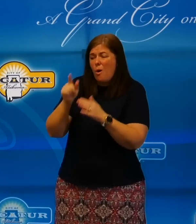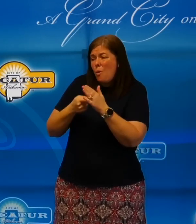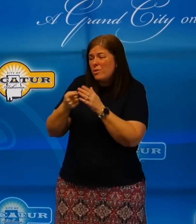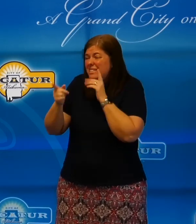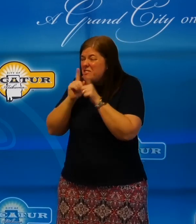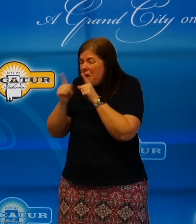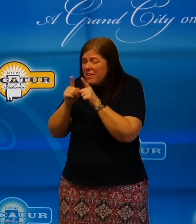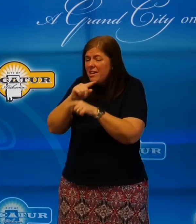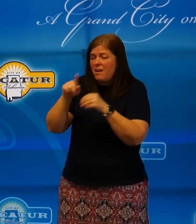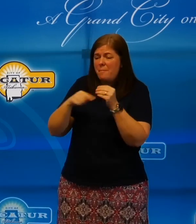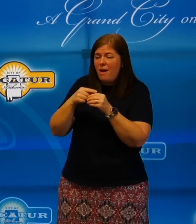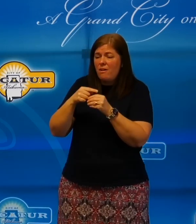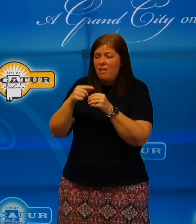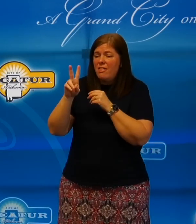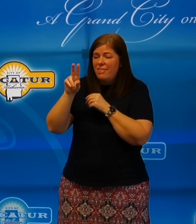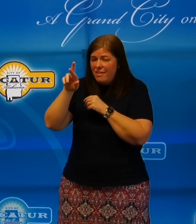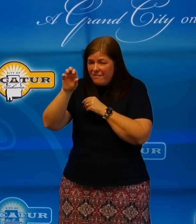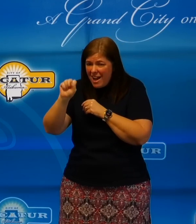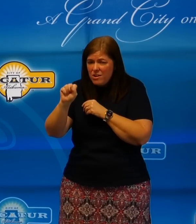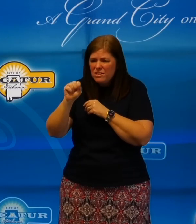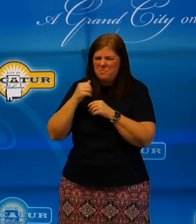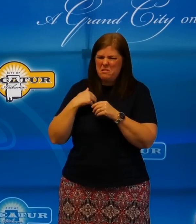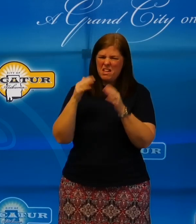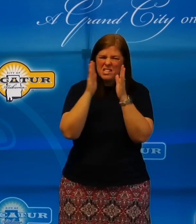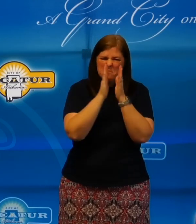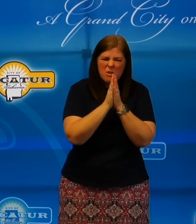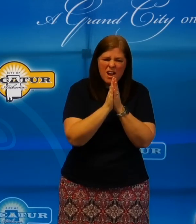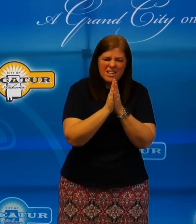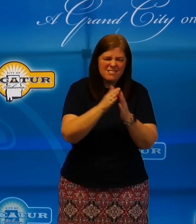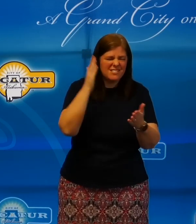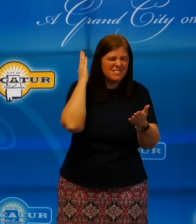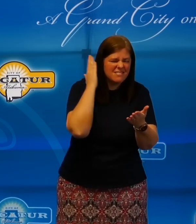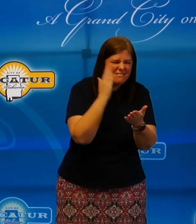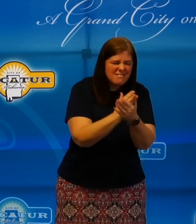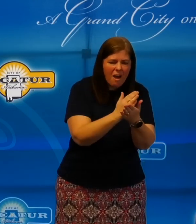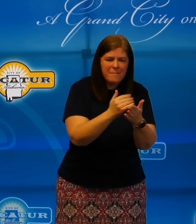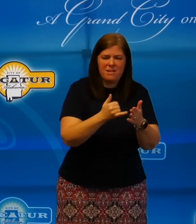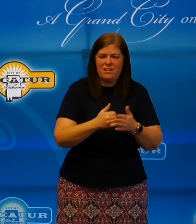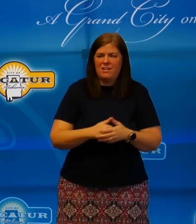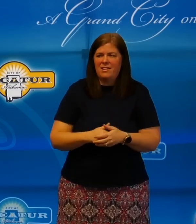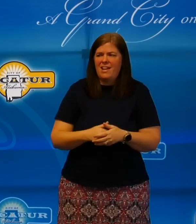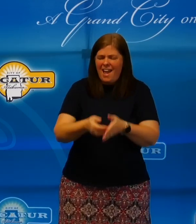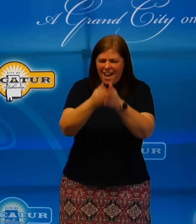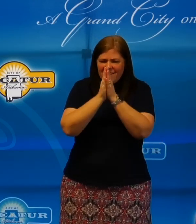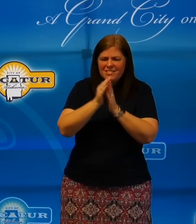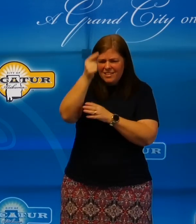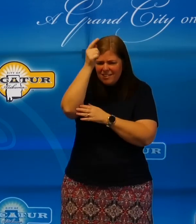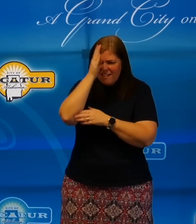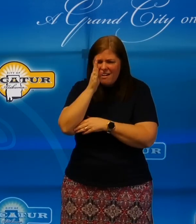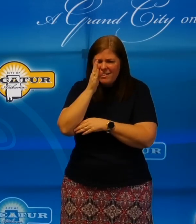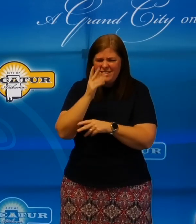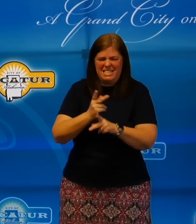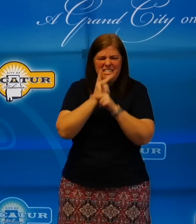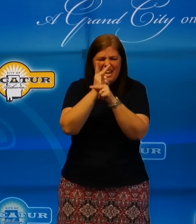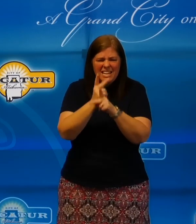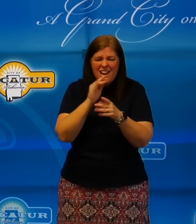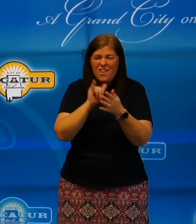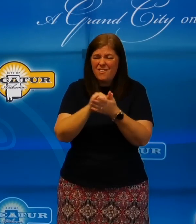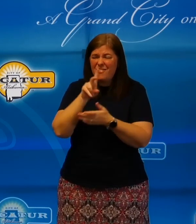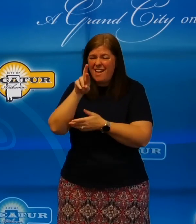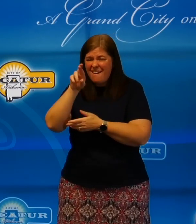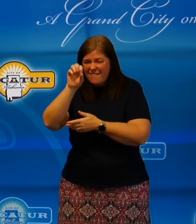but let's pray against it. Let's call it out. Let's get it taken care of and pray that it would leave